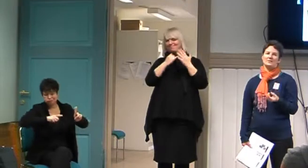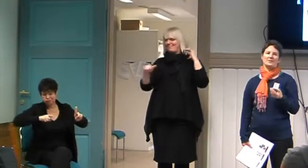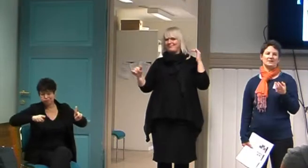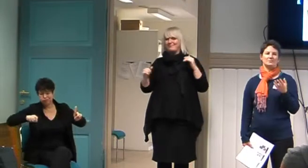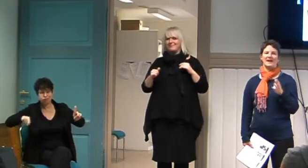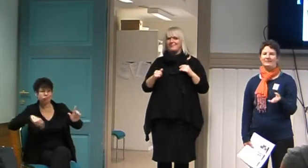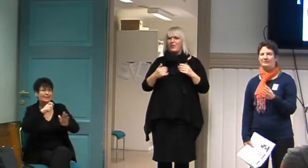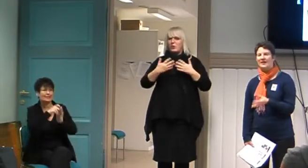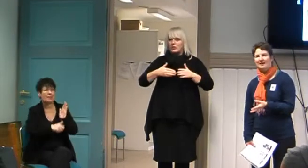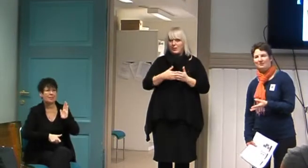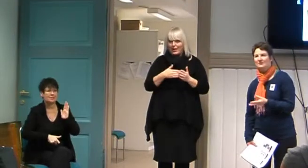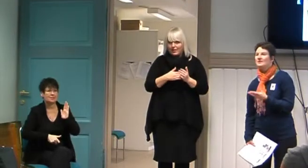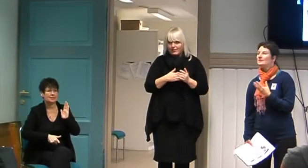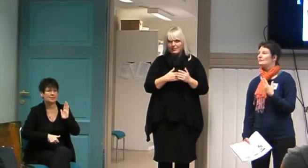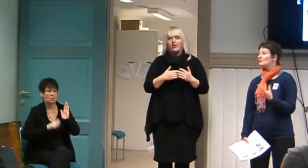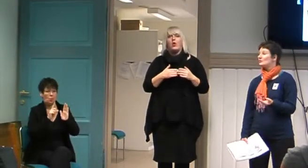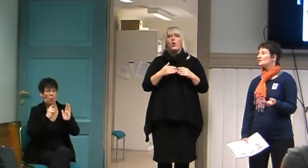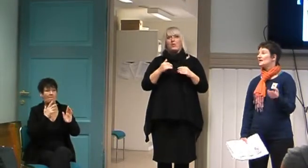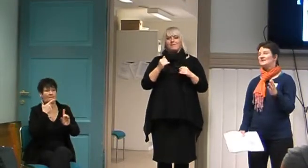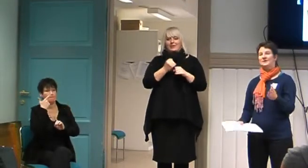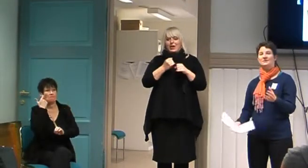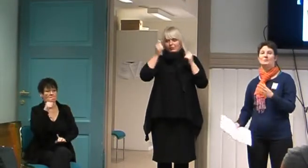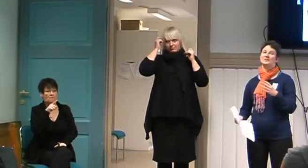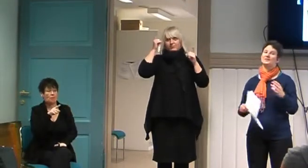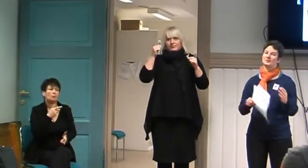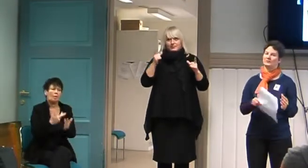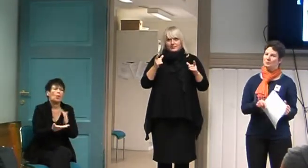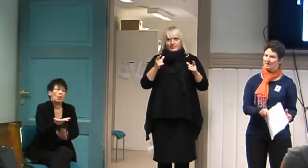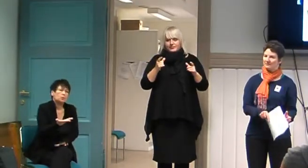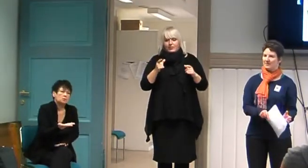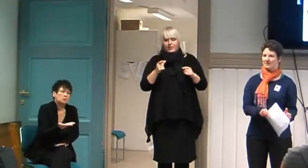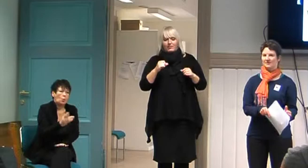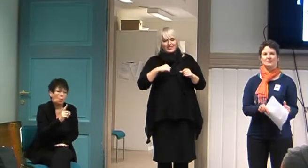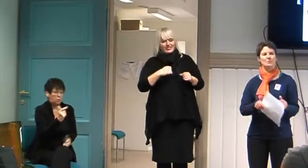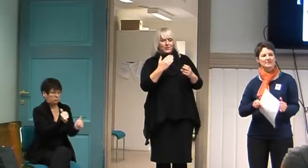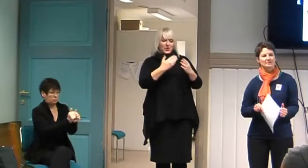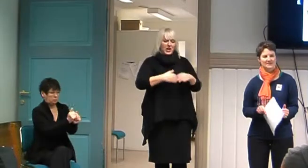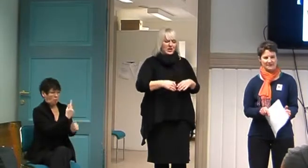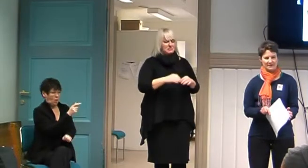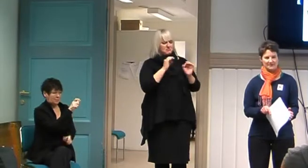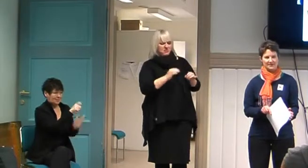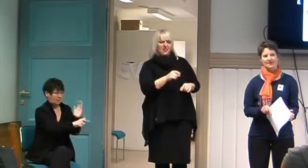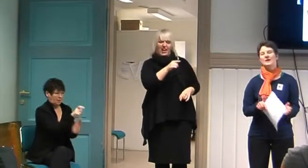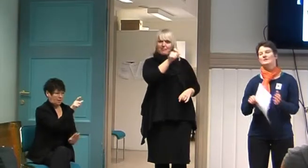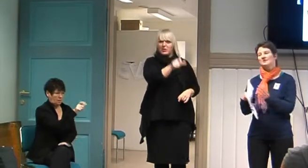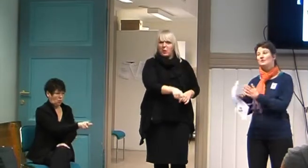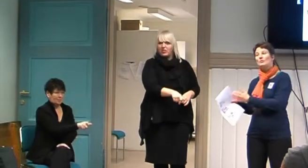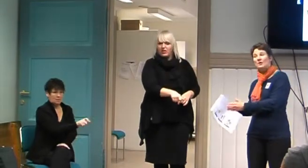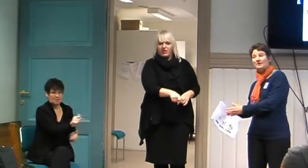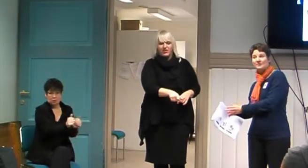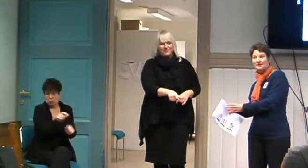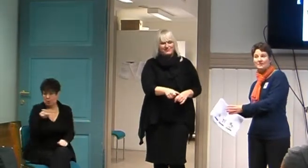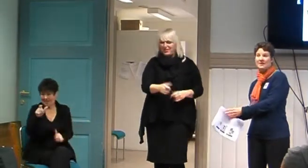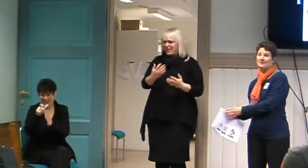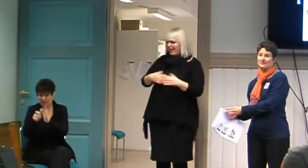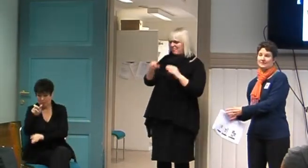one of the things we have found, of course, is that what is good for one person and one disability does not work